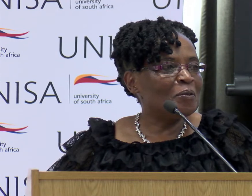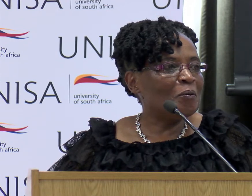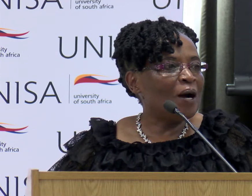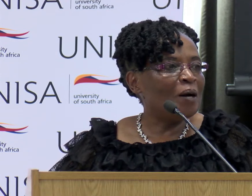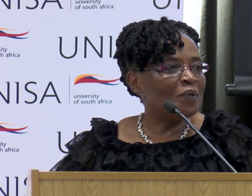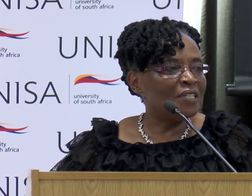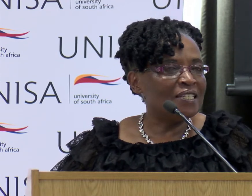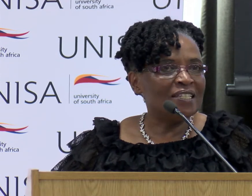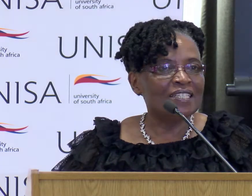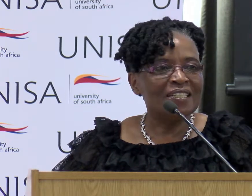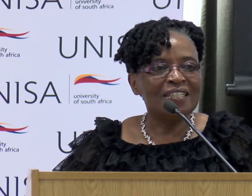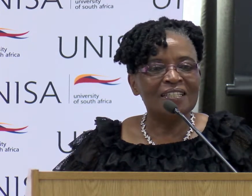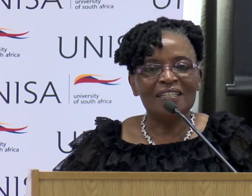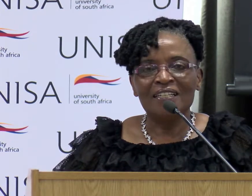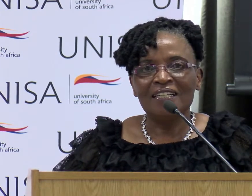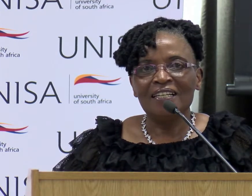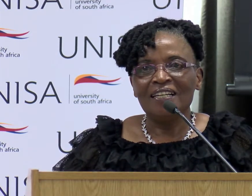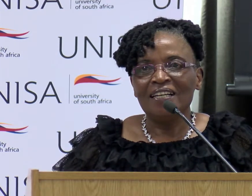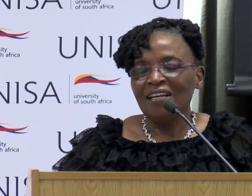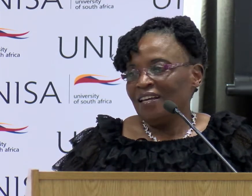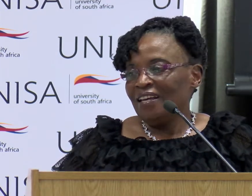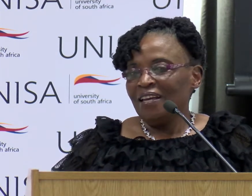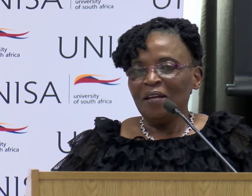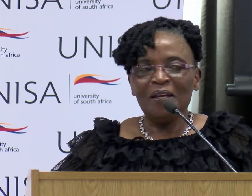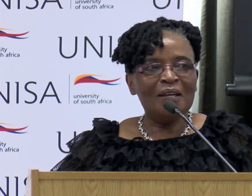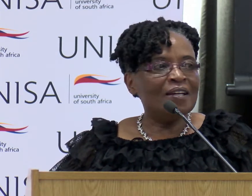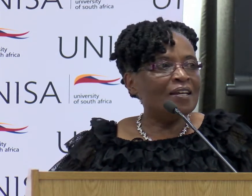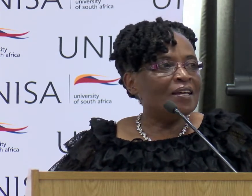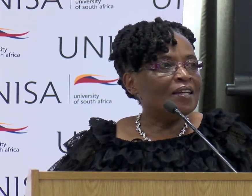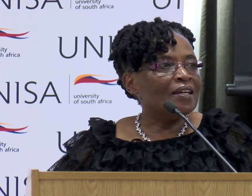feel so humbled.